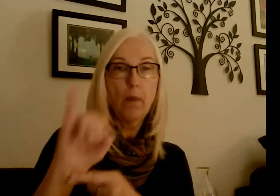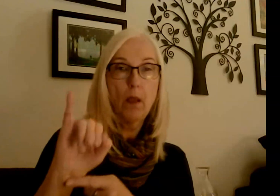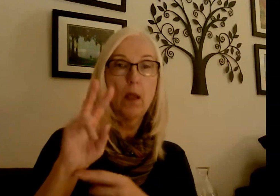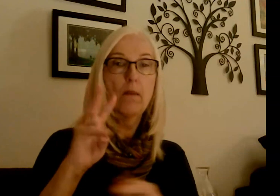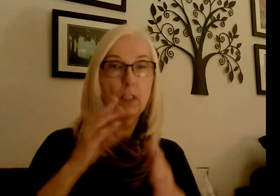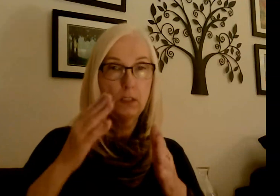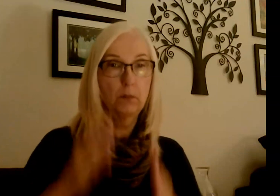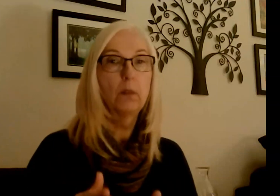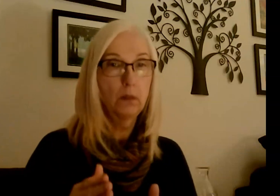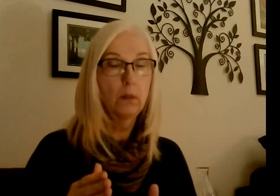2007,